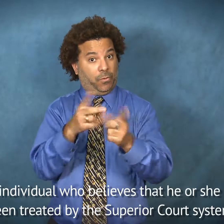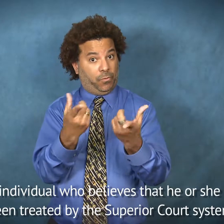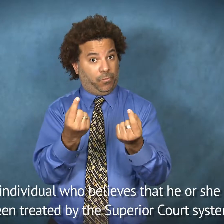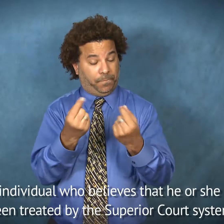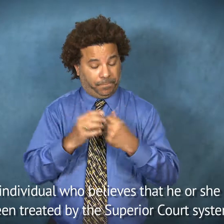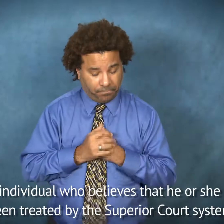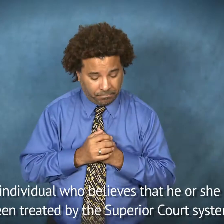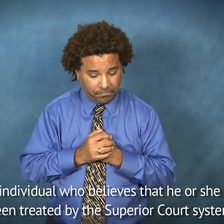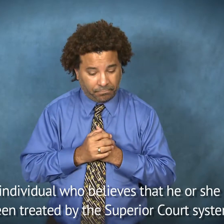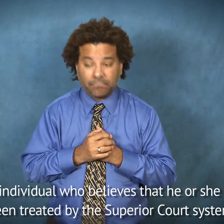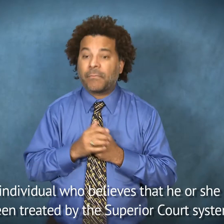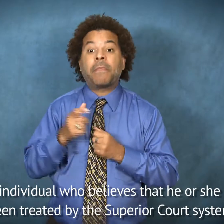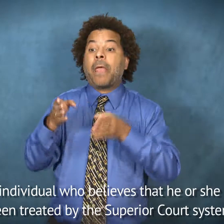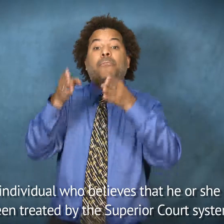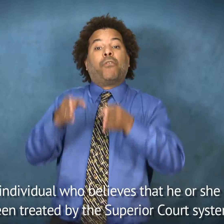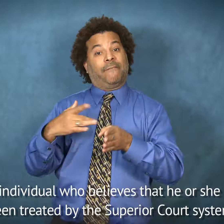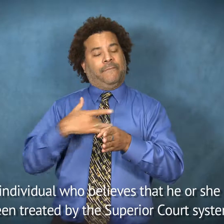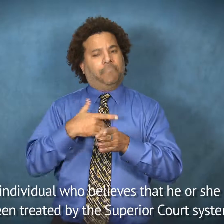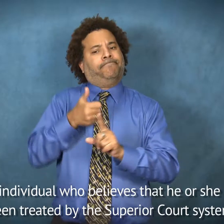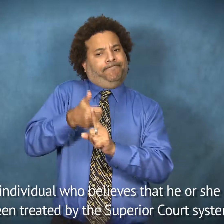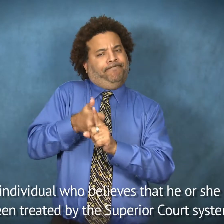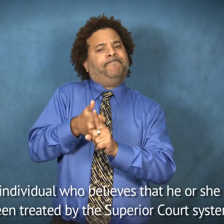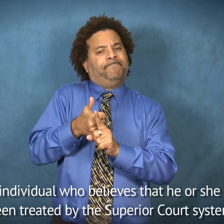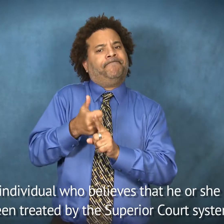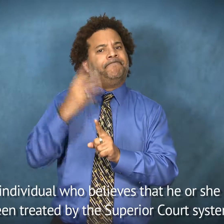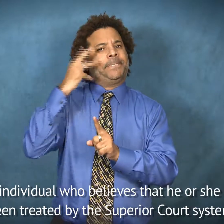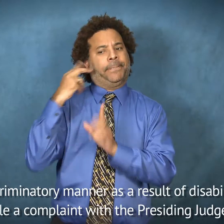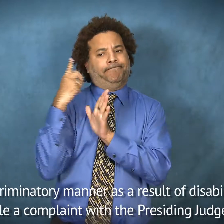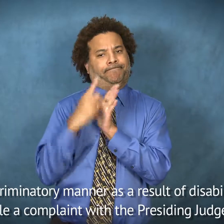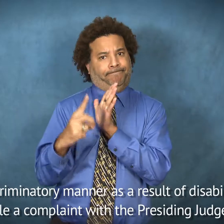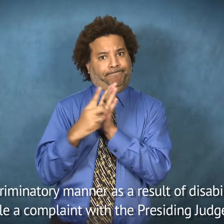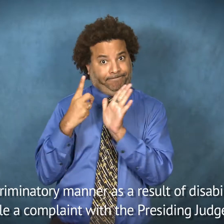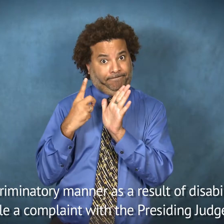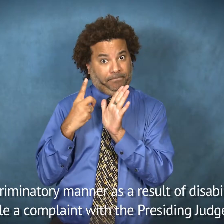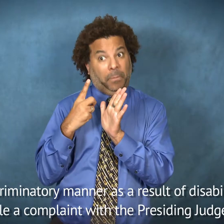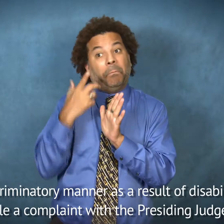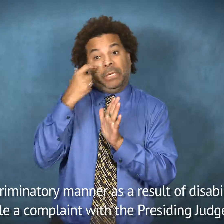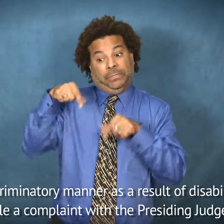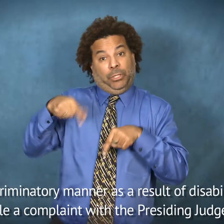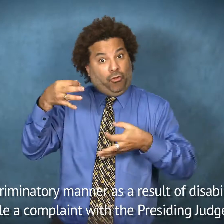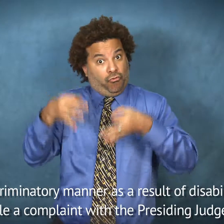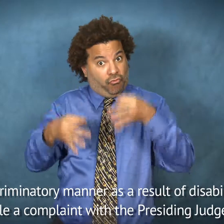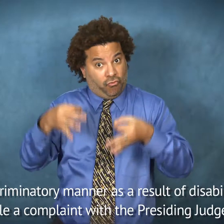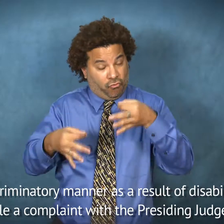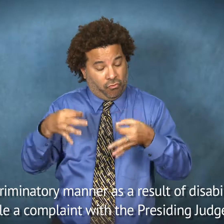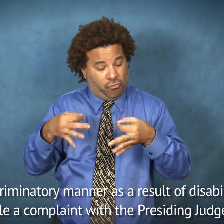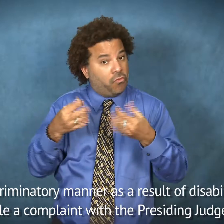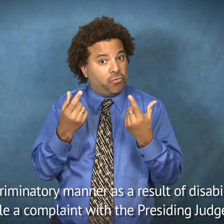Any individual who believes that he or she has been treated by the Superior Court system in a discriminatory manner as a result of a disability